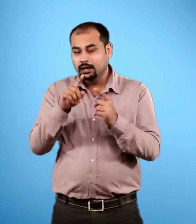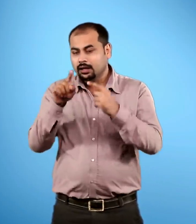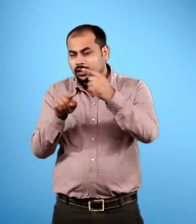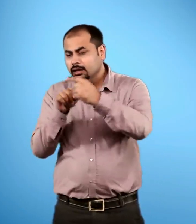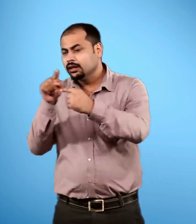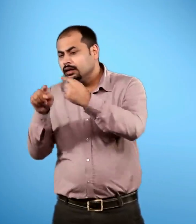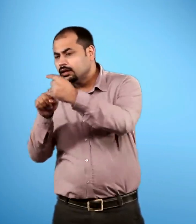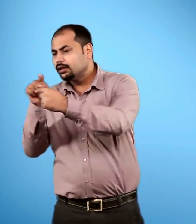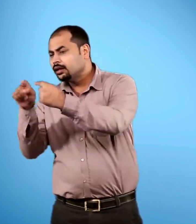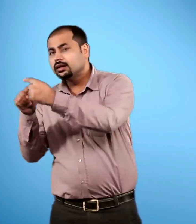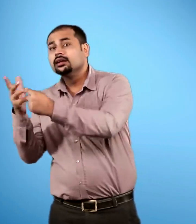rotating in a particular way.